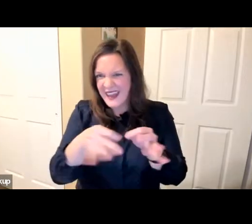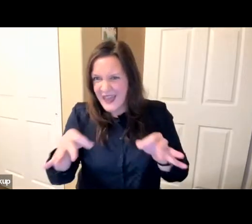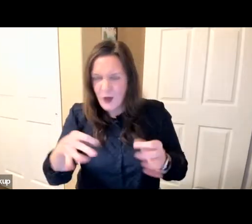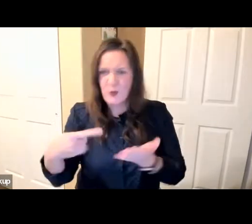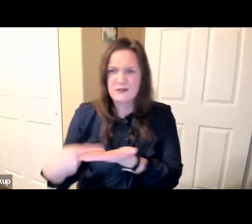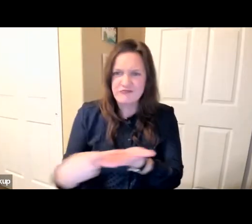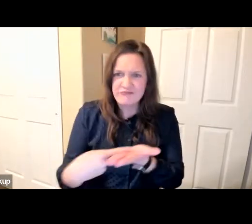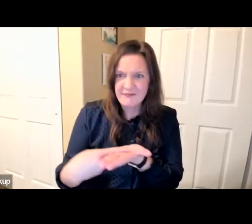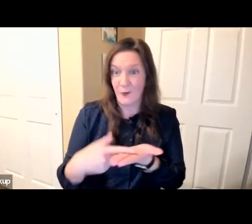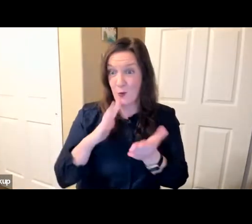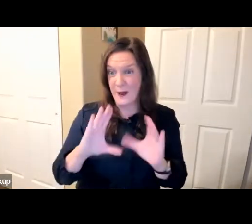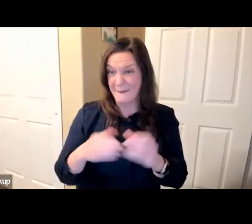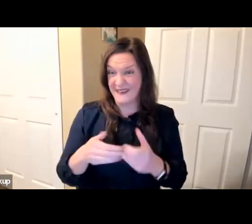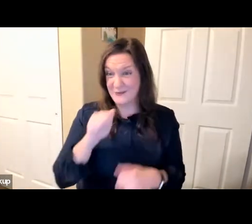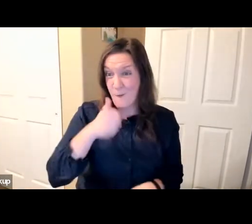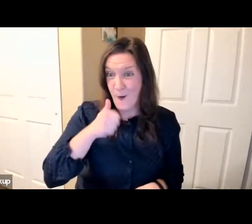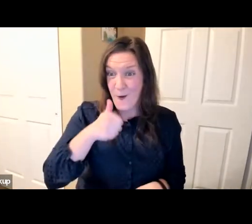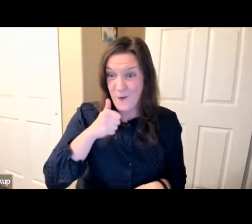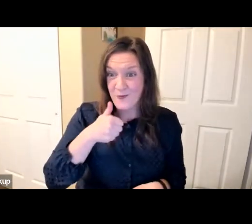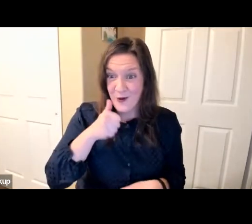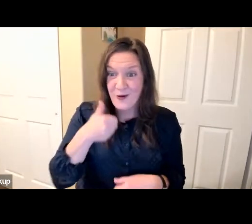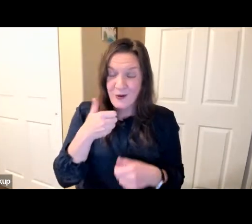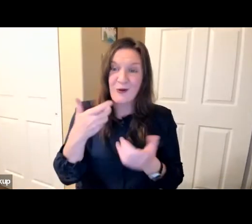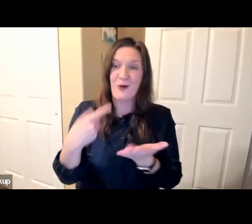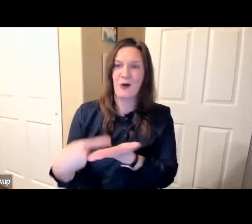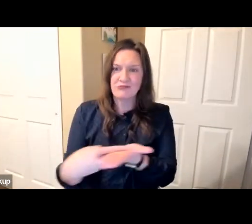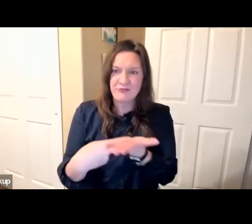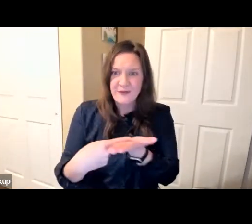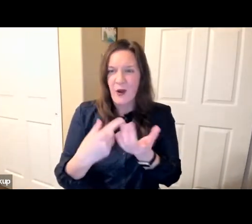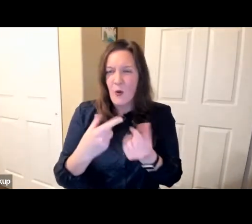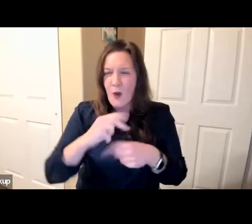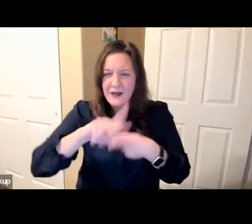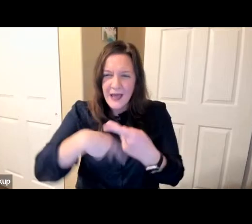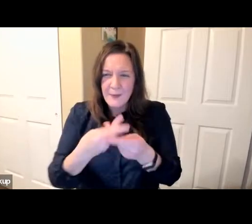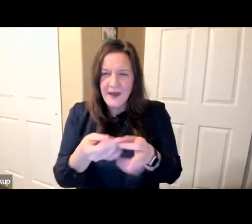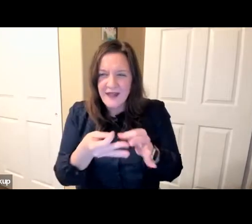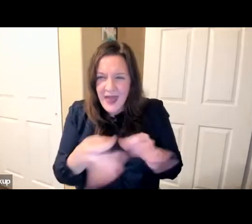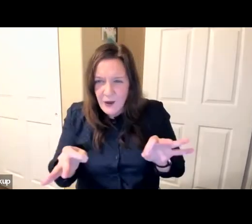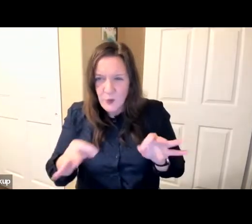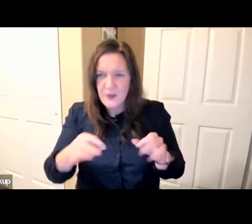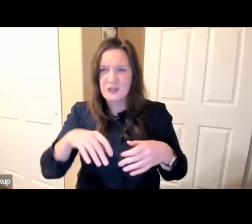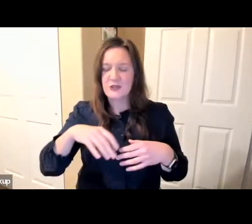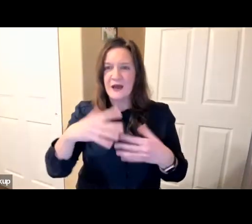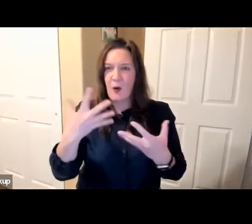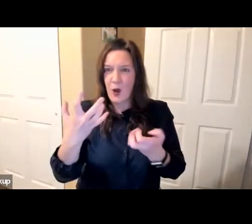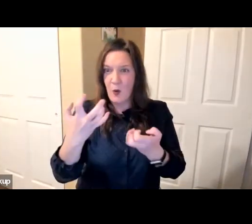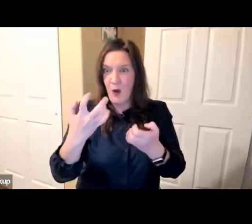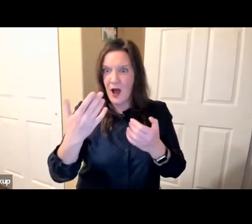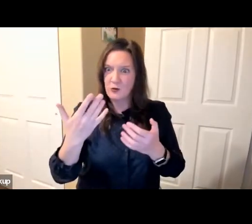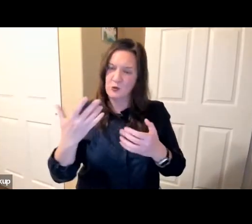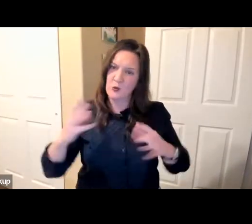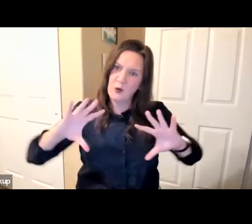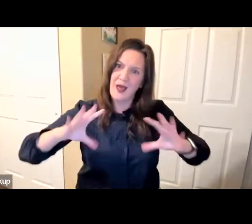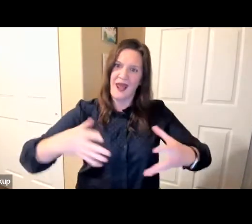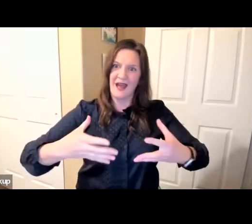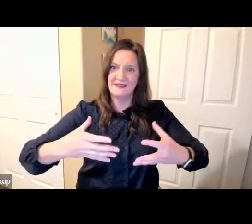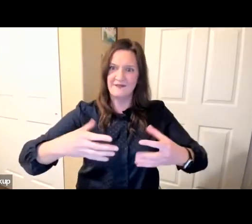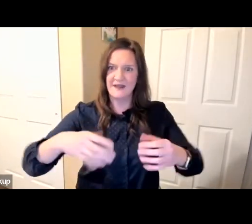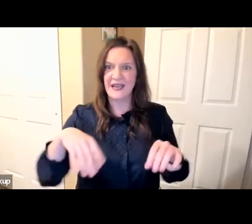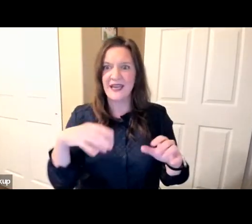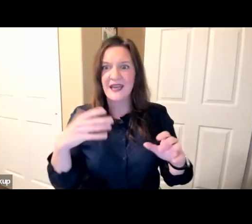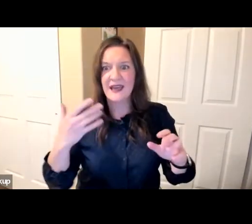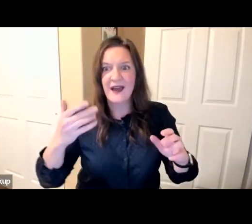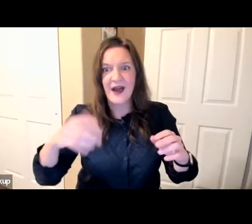national organizations, and we have shared our language. In fact, we have another meeting tomorrow to talk about